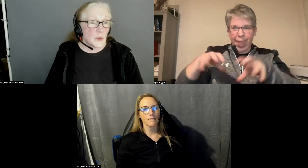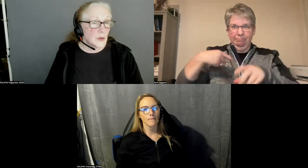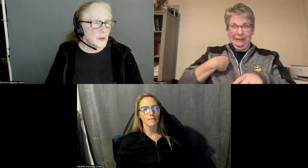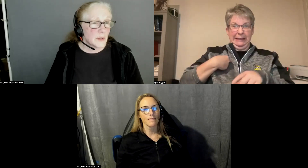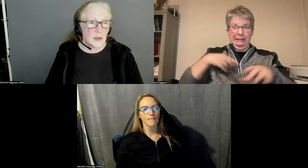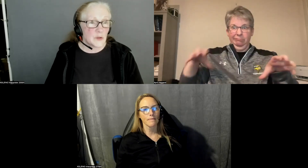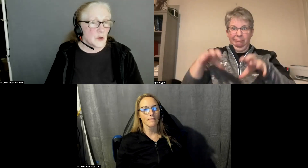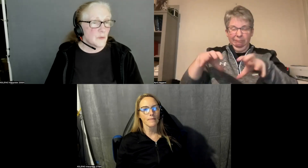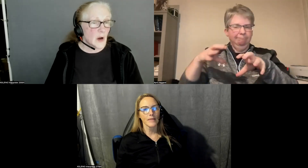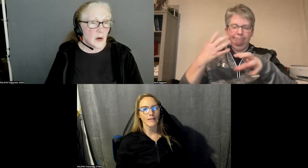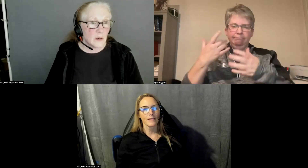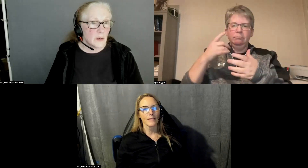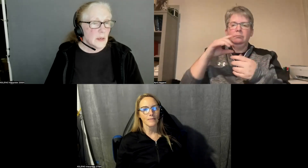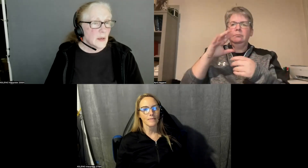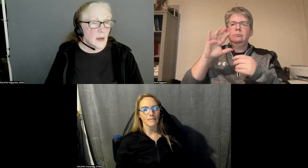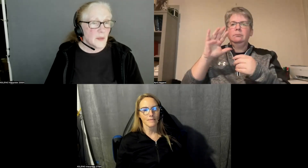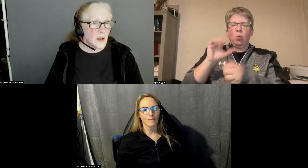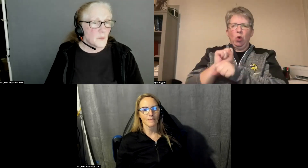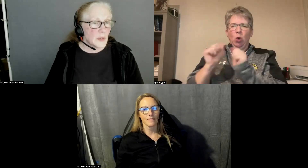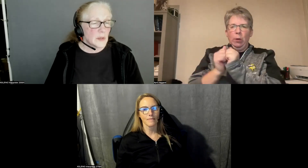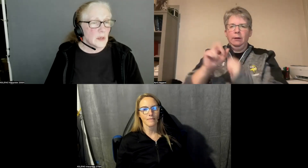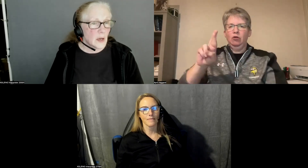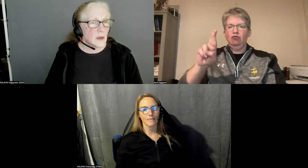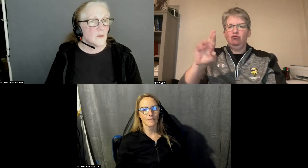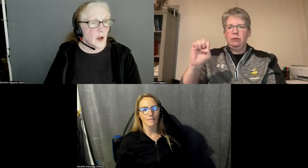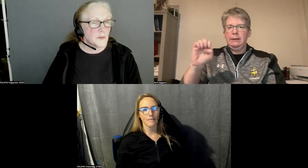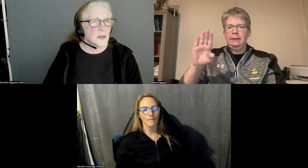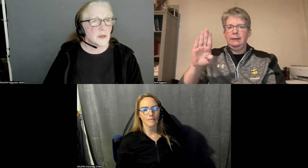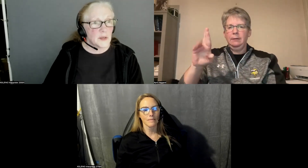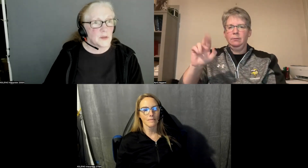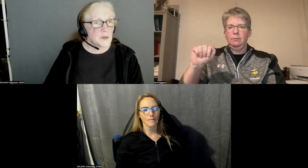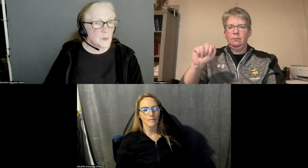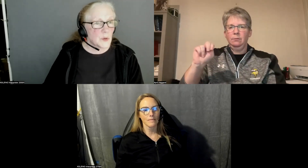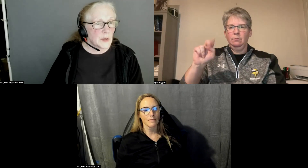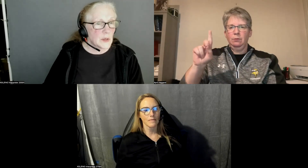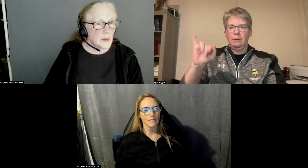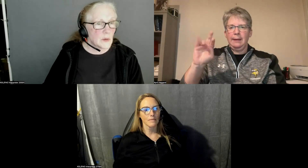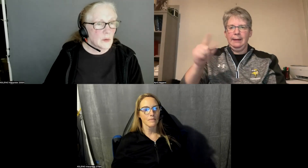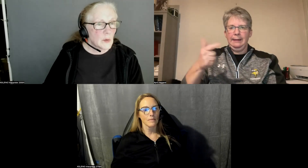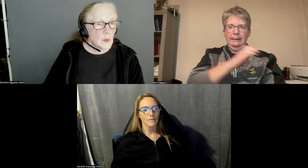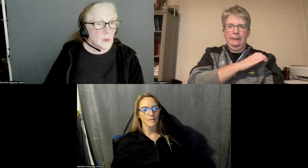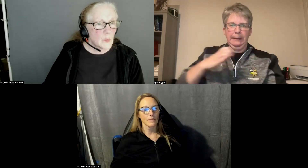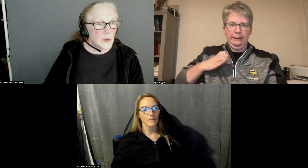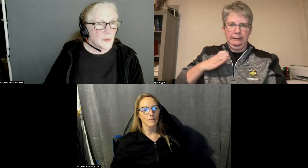Most of the work, so far that I've been involved in is working